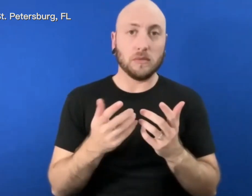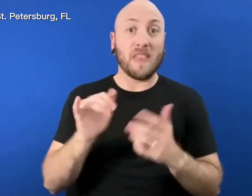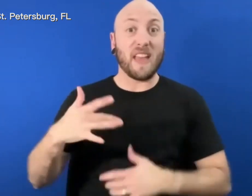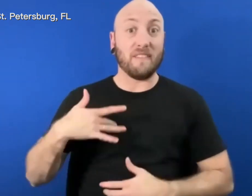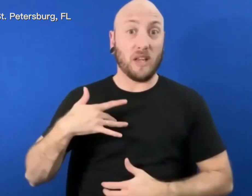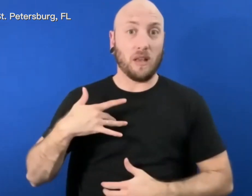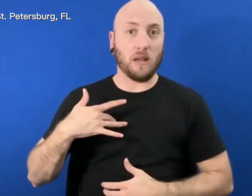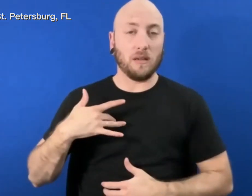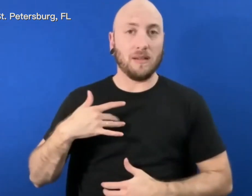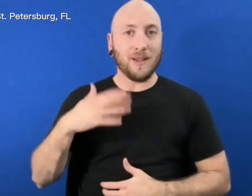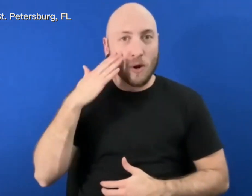that moment.